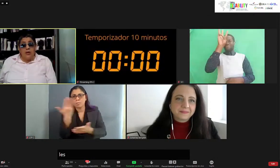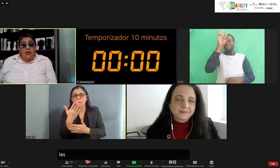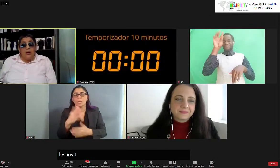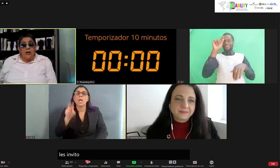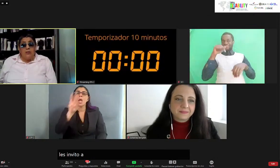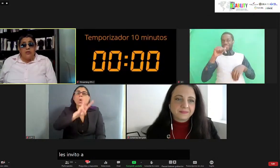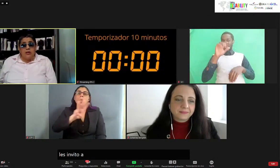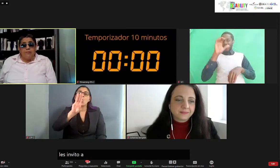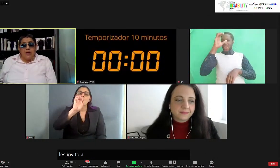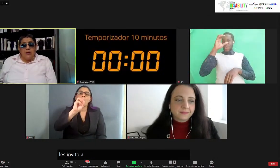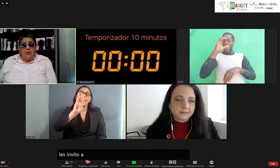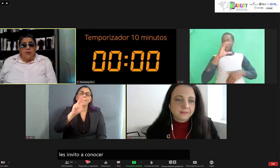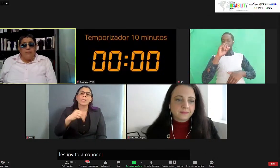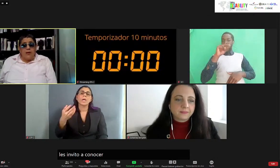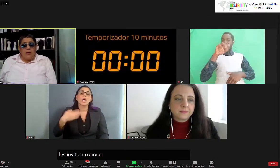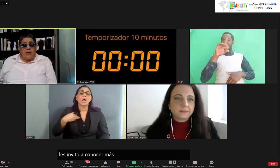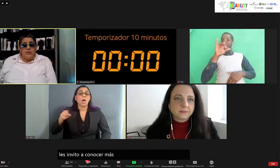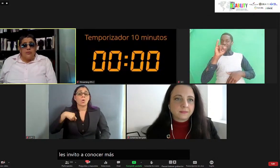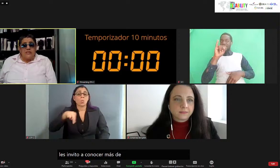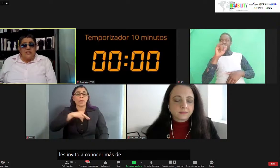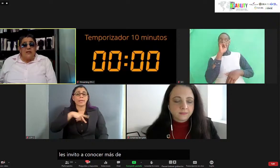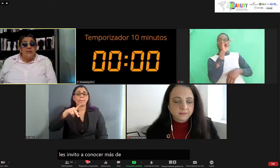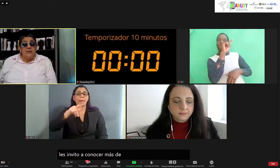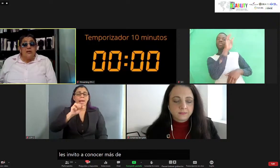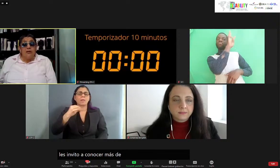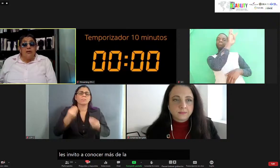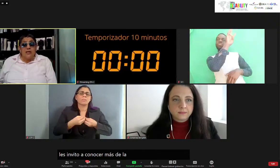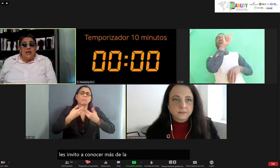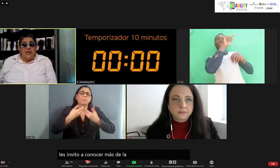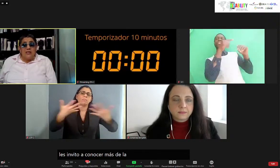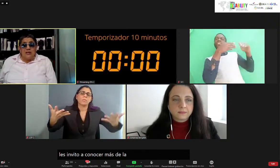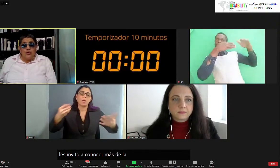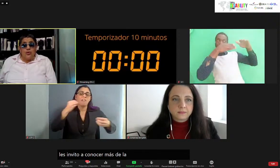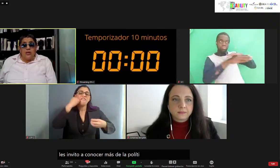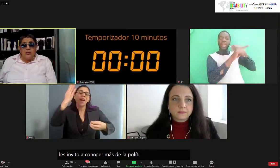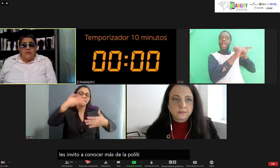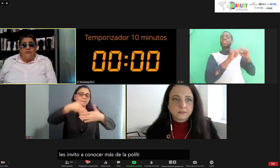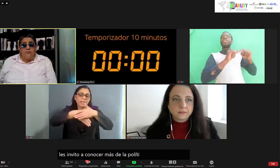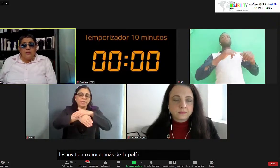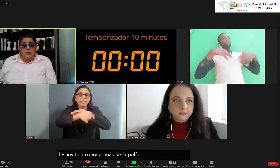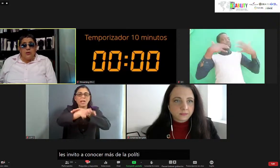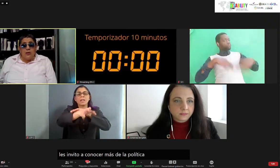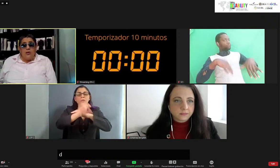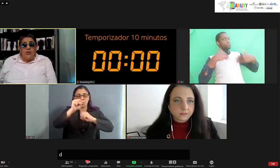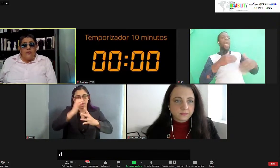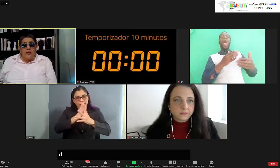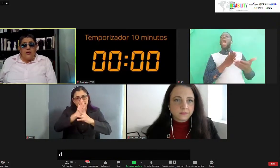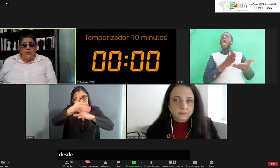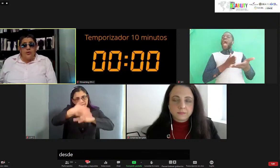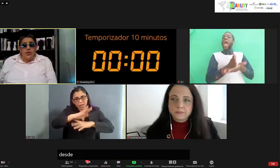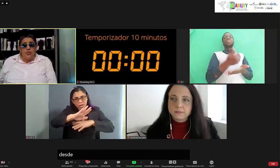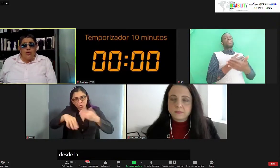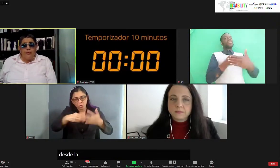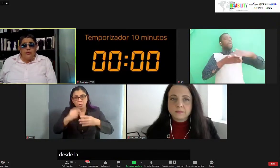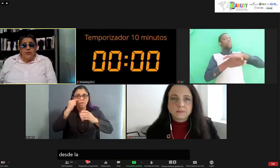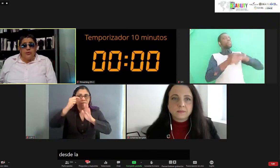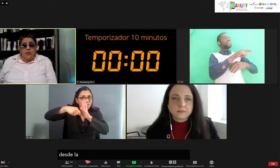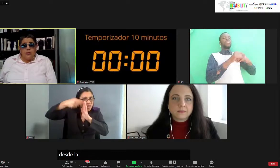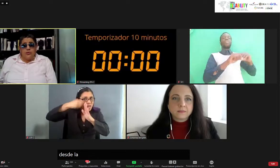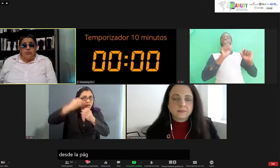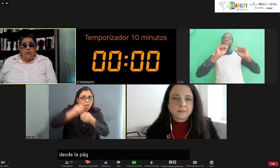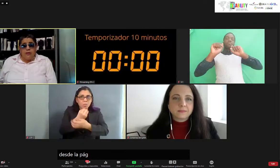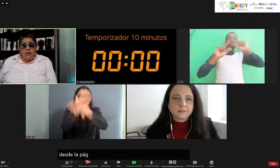getting to our website of canada's in our website which is very accessible and we have all of this